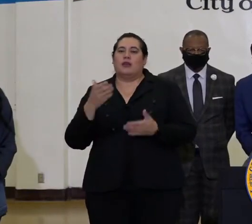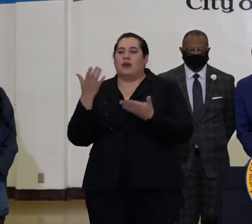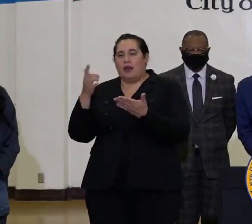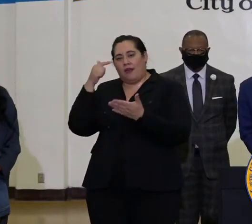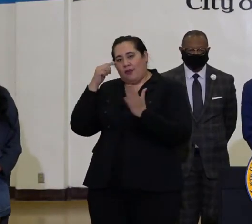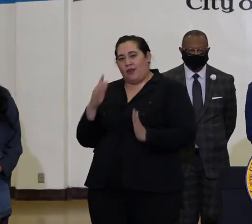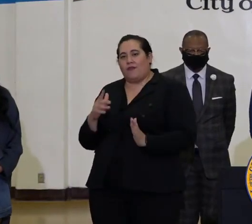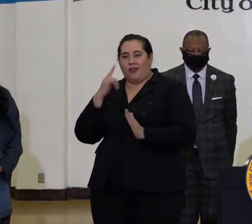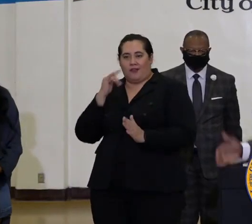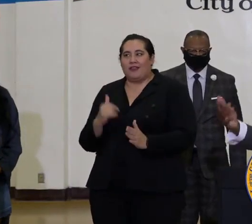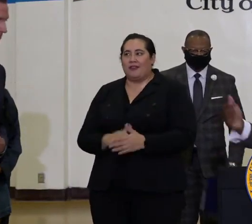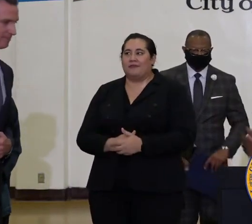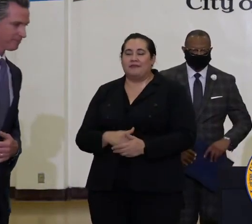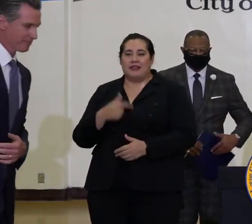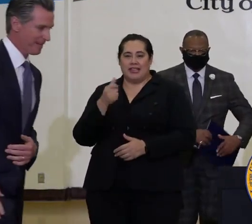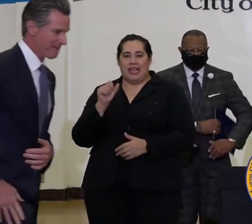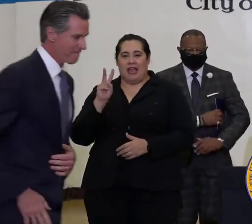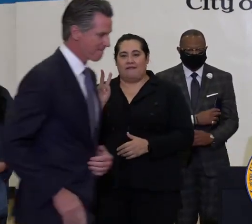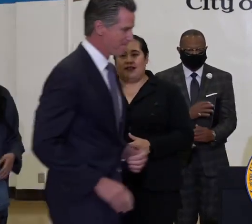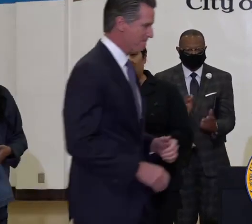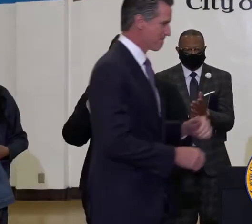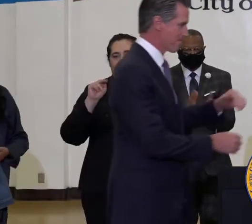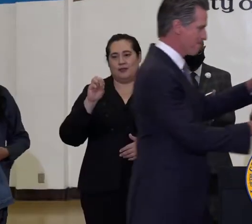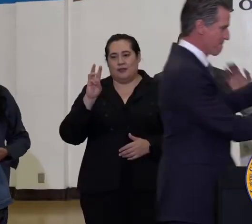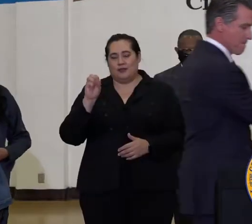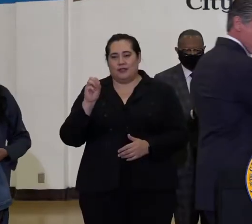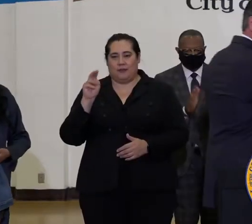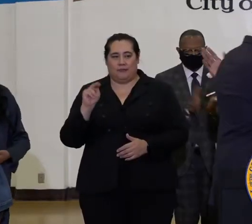state of California, Gavin Newsom.